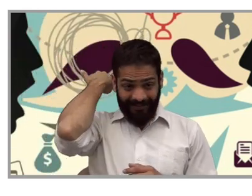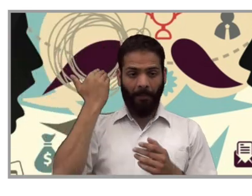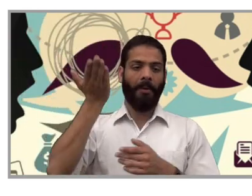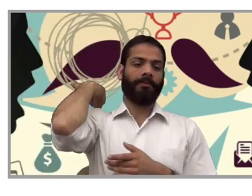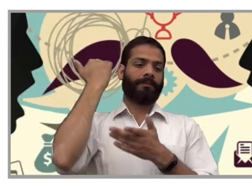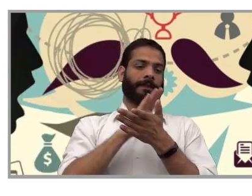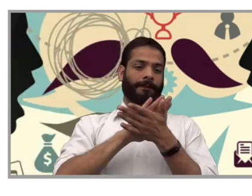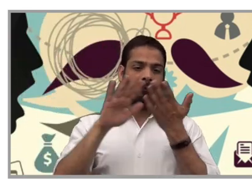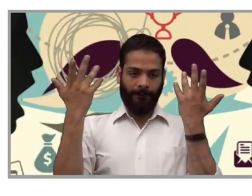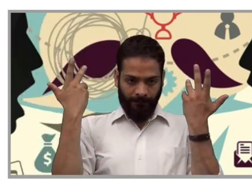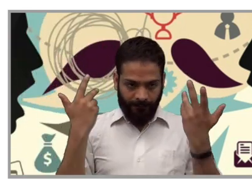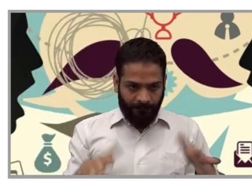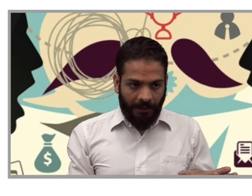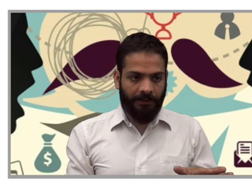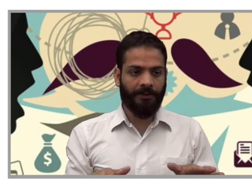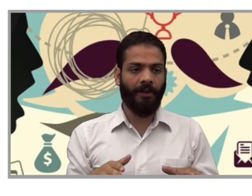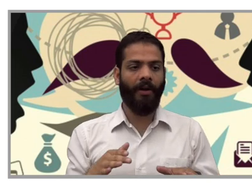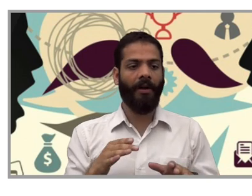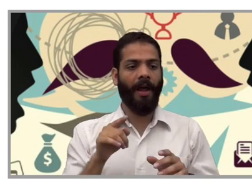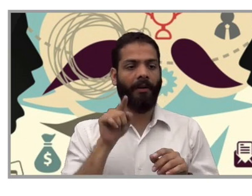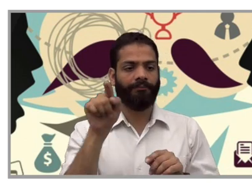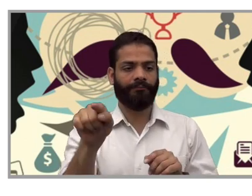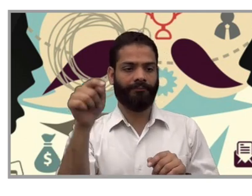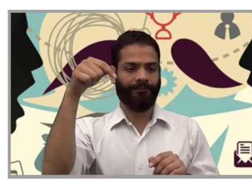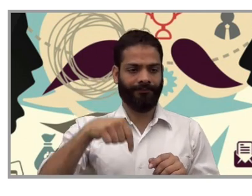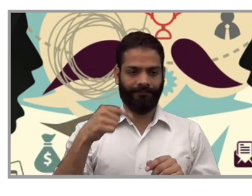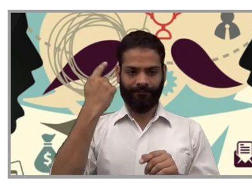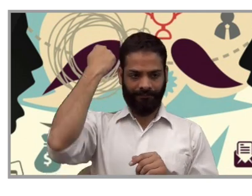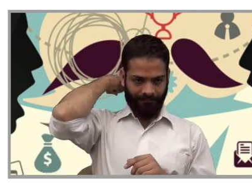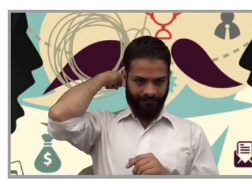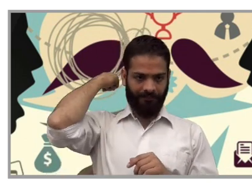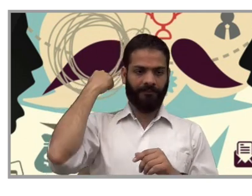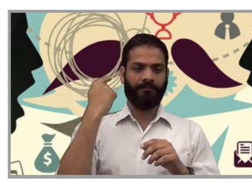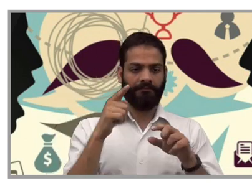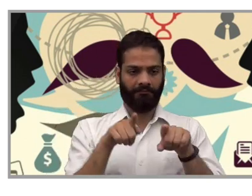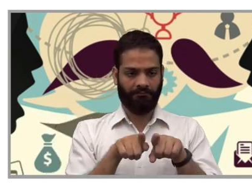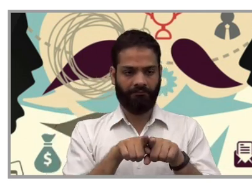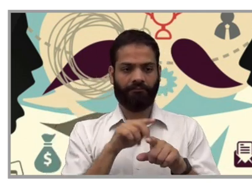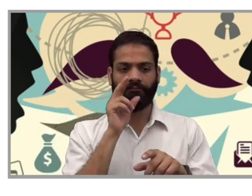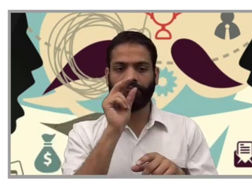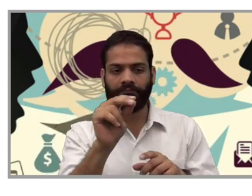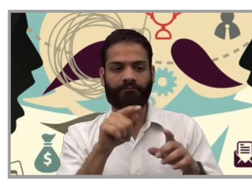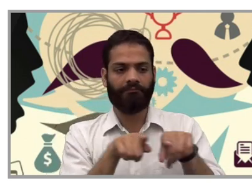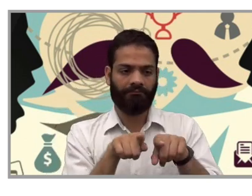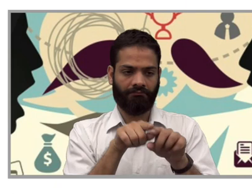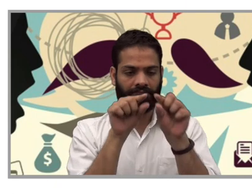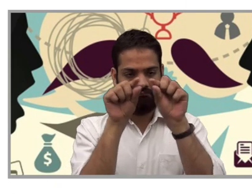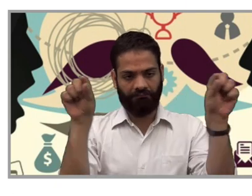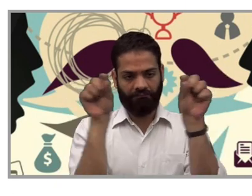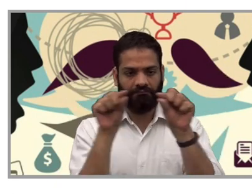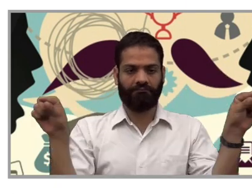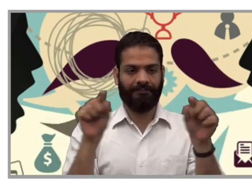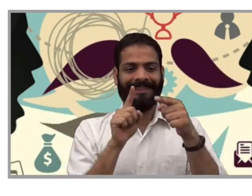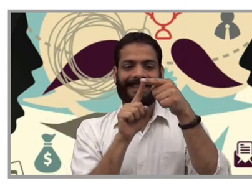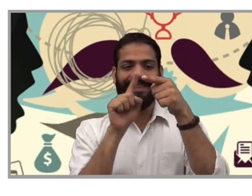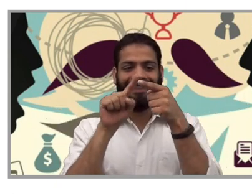The animate usually has the sign if the nouns man and woman are not articulated. Masculine and